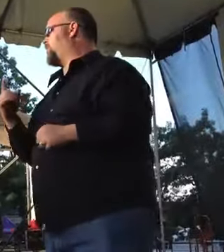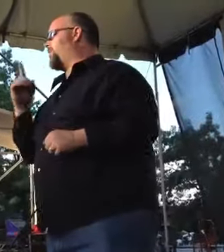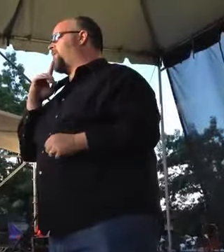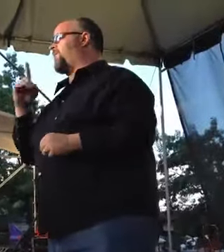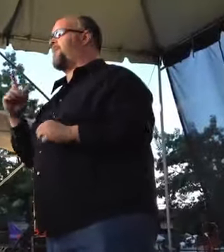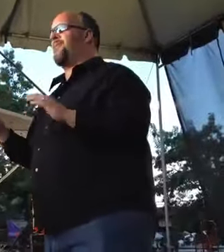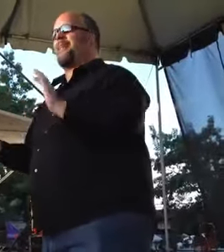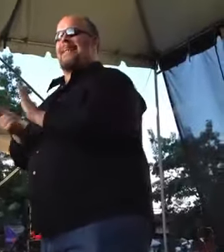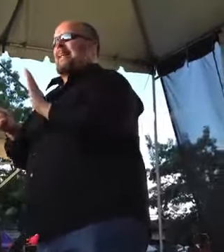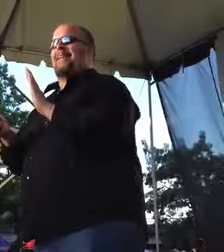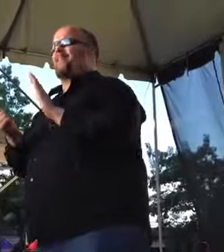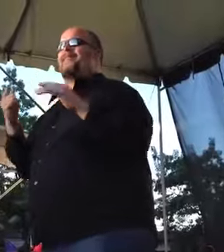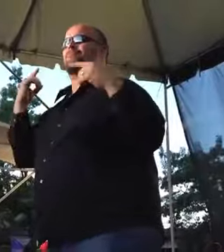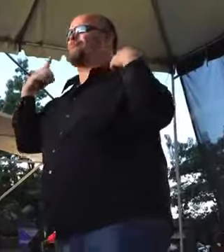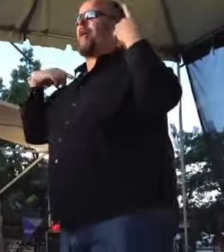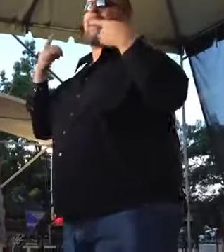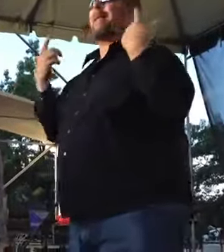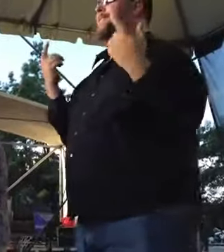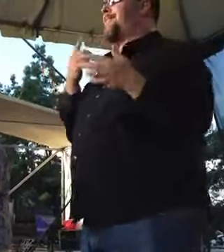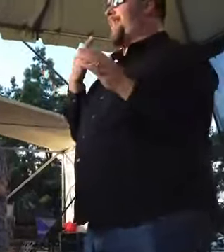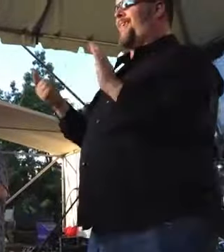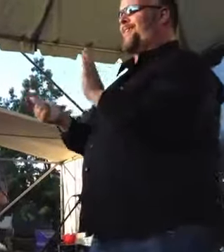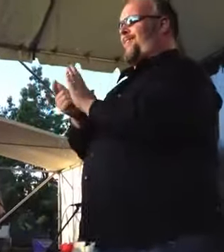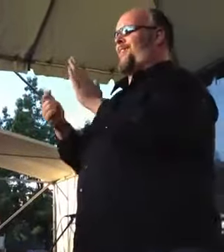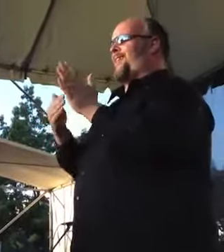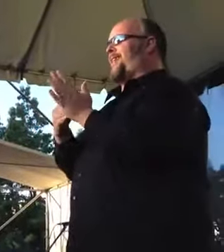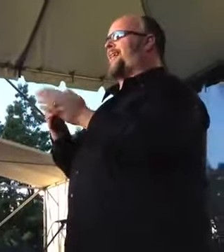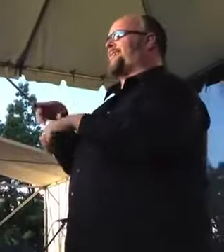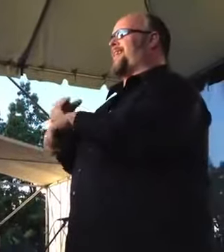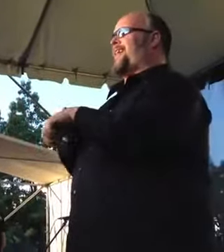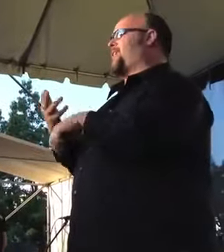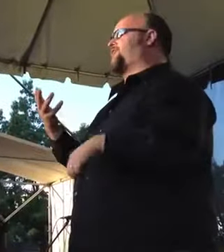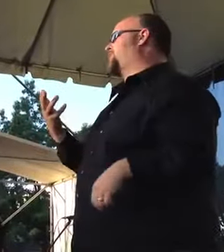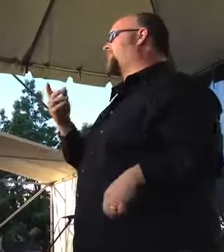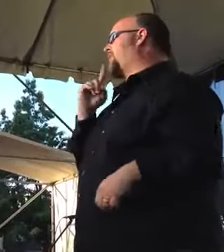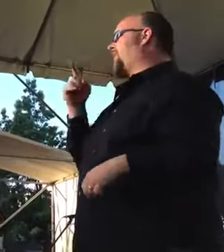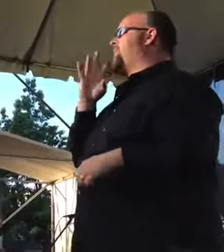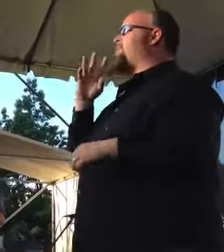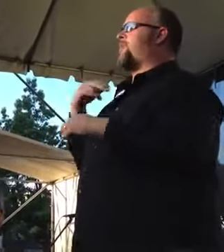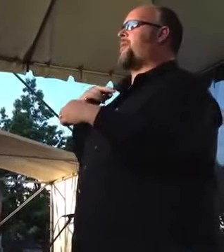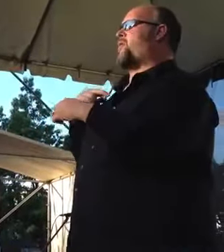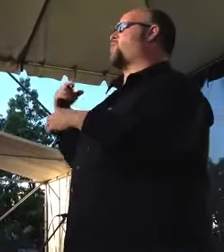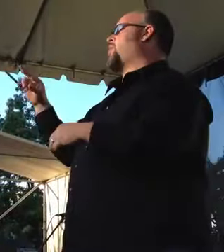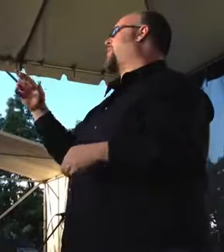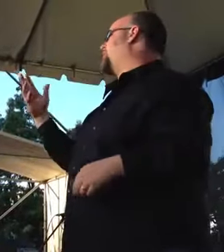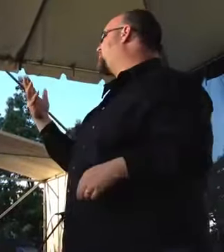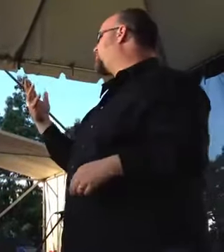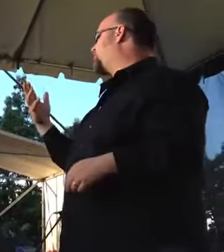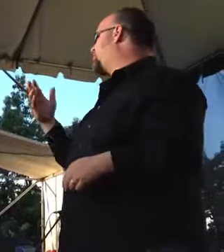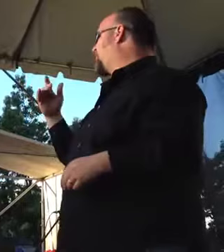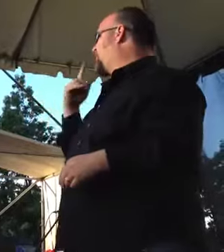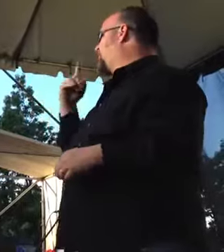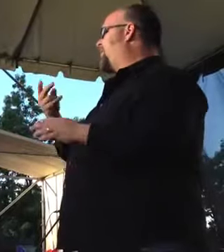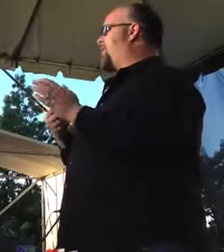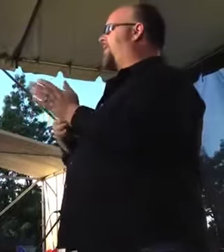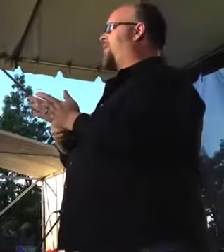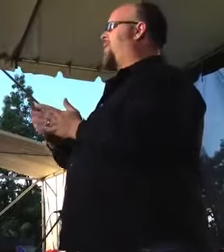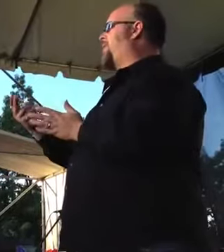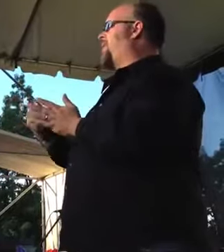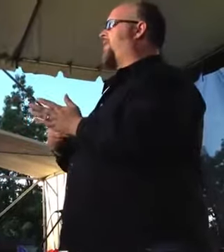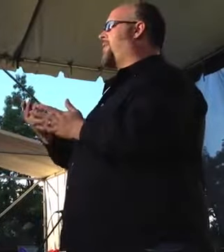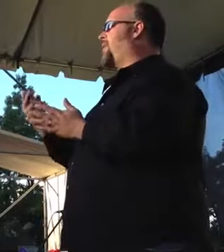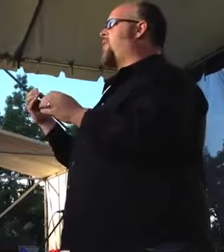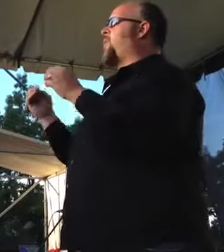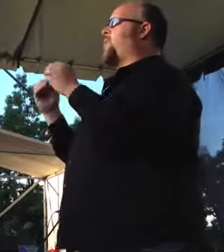is insane. It's a law against nature, you know? And I've been speaking about religion, you know, and I tell you what, man, there is